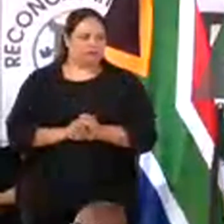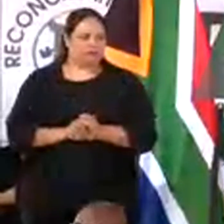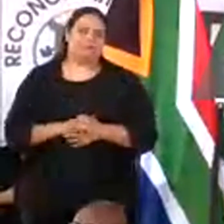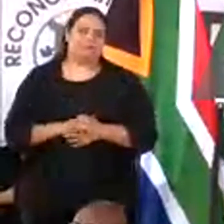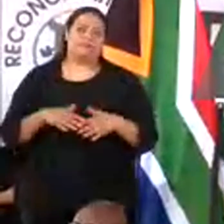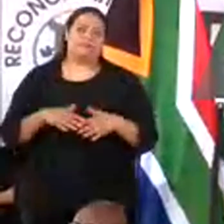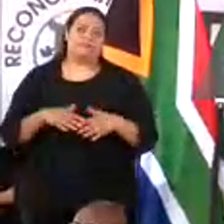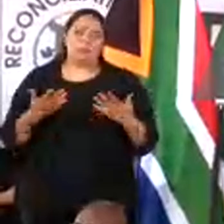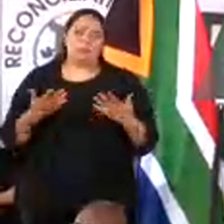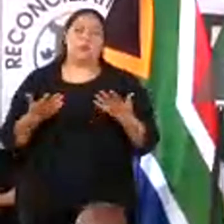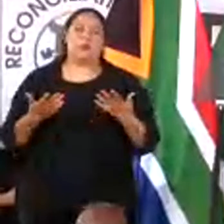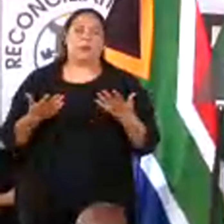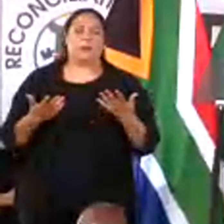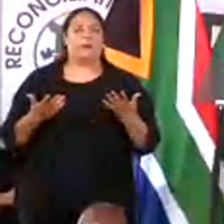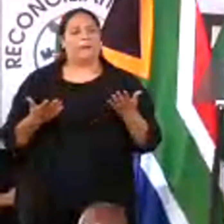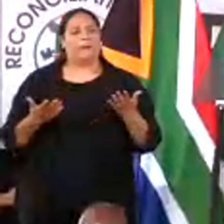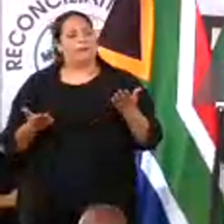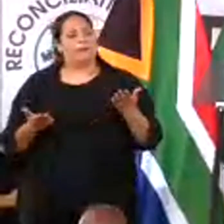So there may be